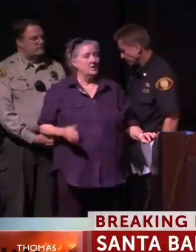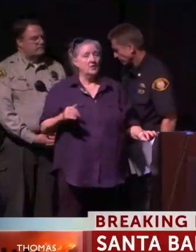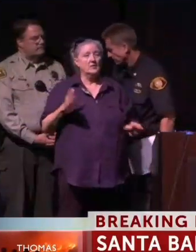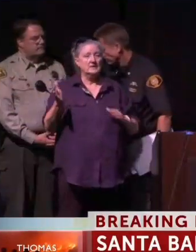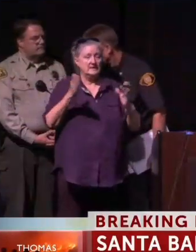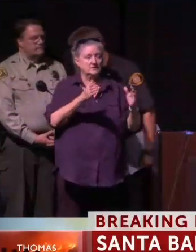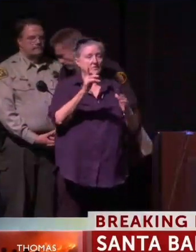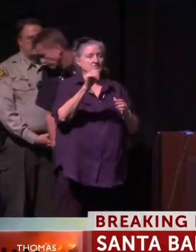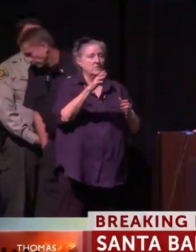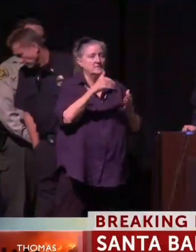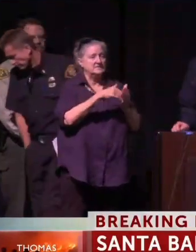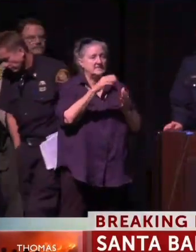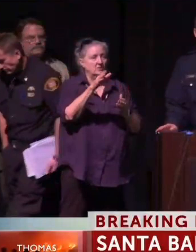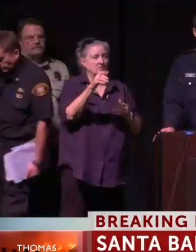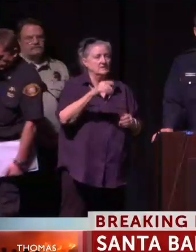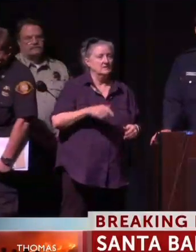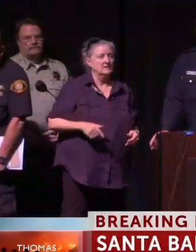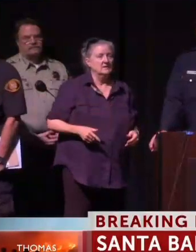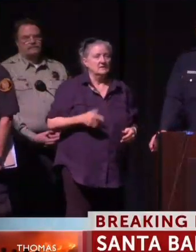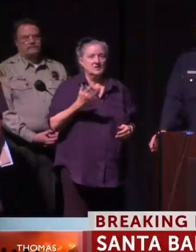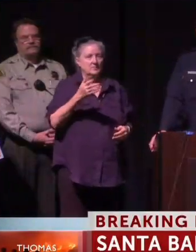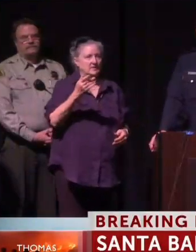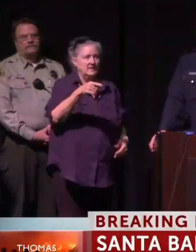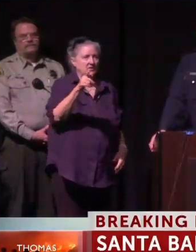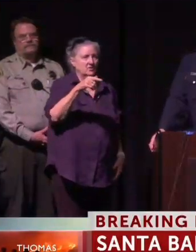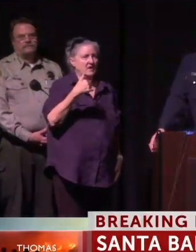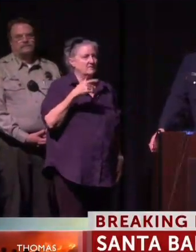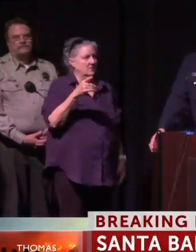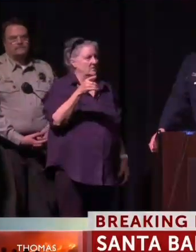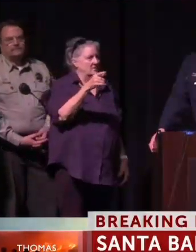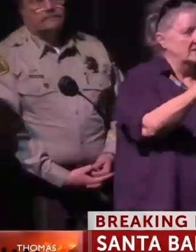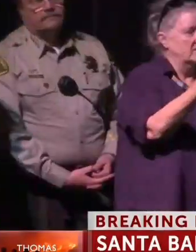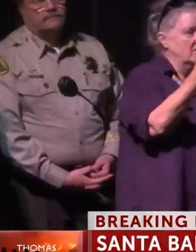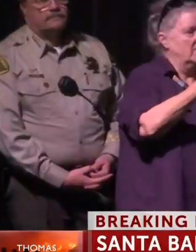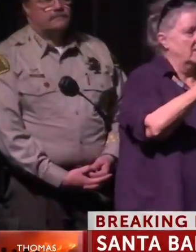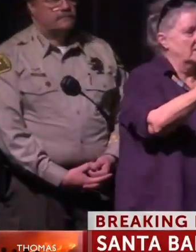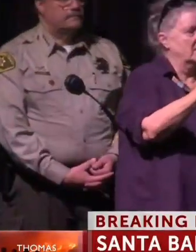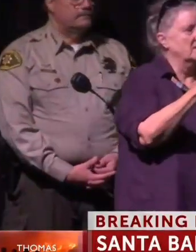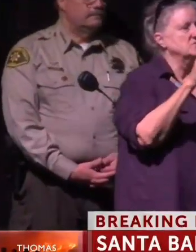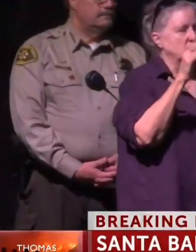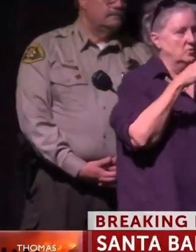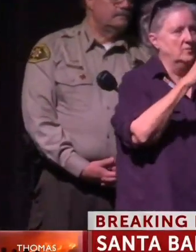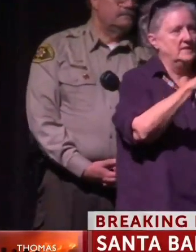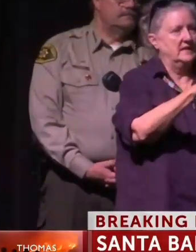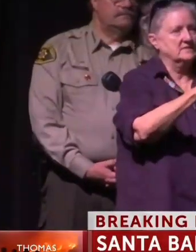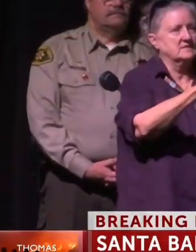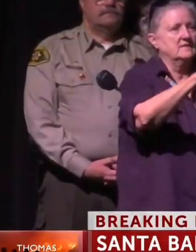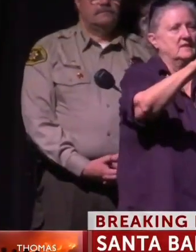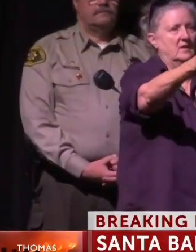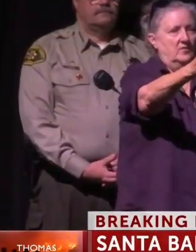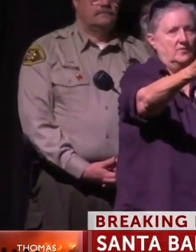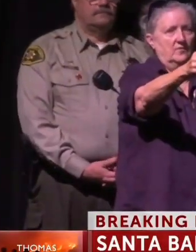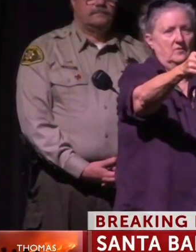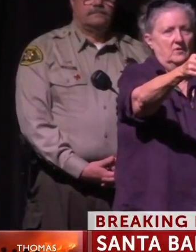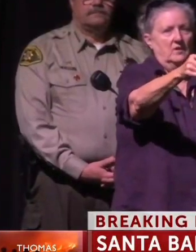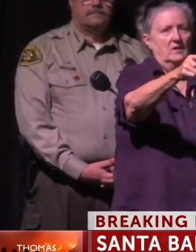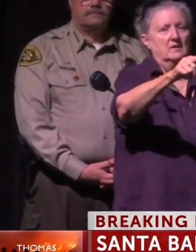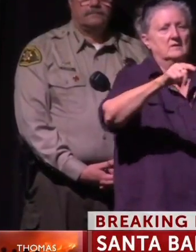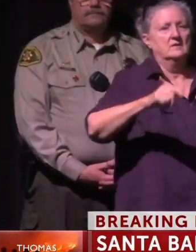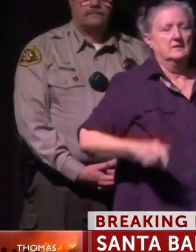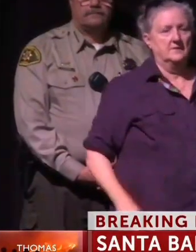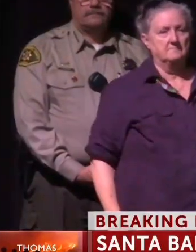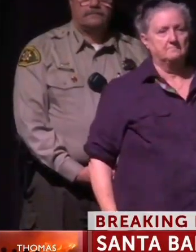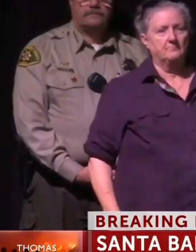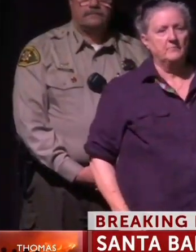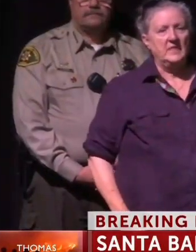All right, let's take some questions from the center section here. Anybody in the center section have a question? Down here in front, sir, you'll be next. And then we have another question, a woman in the